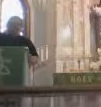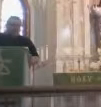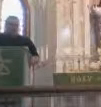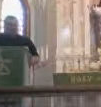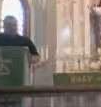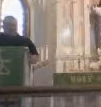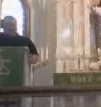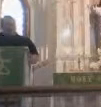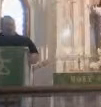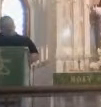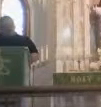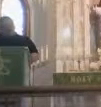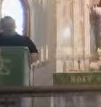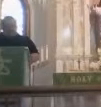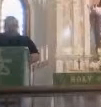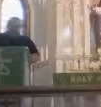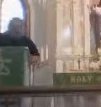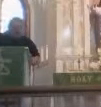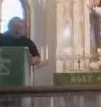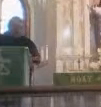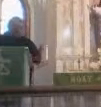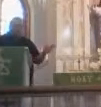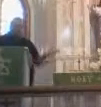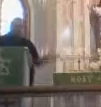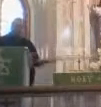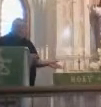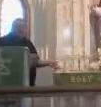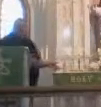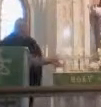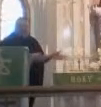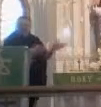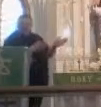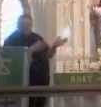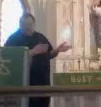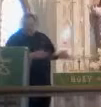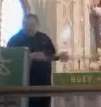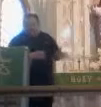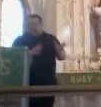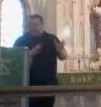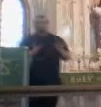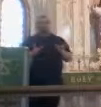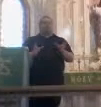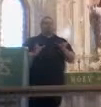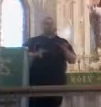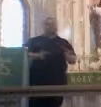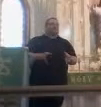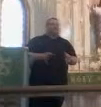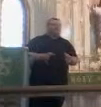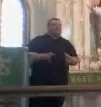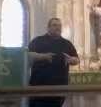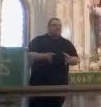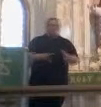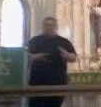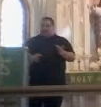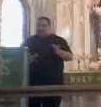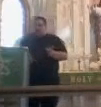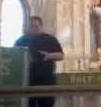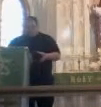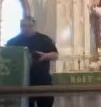earthquake. After the earthquake came a fire, but the Lord was not in the fire. And after the fire came a gentle whisper. When Elijah heard it,